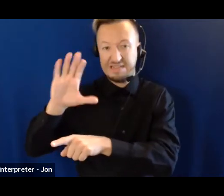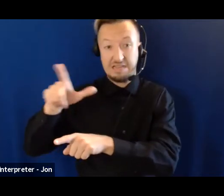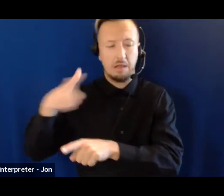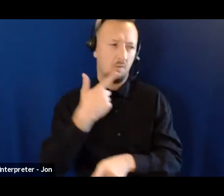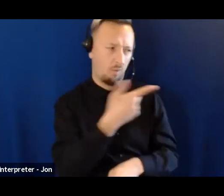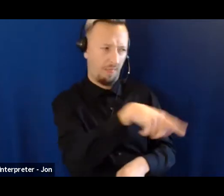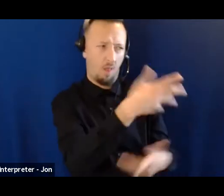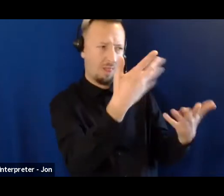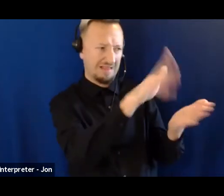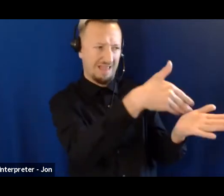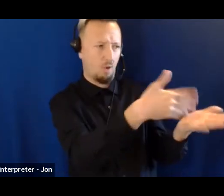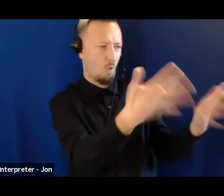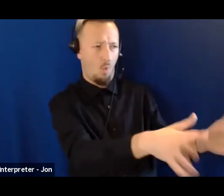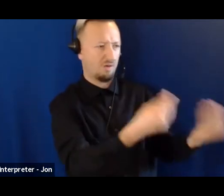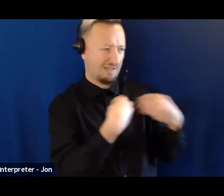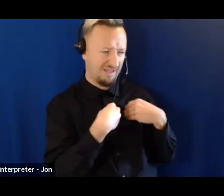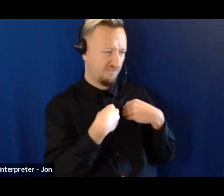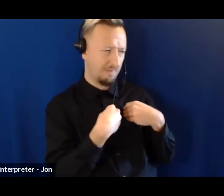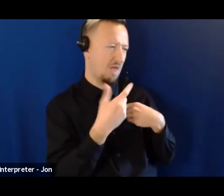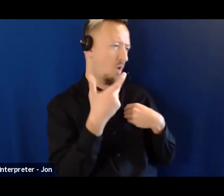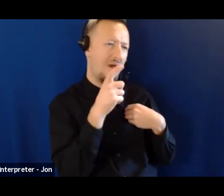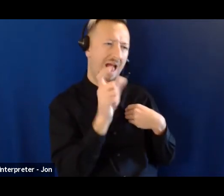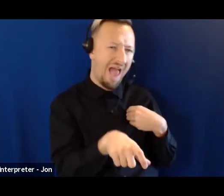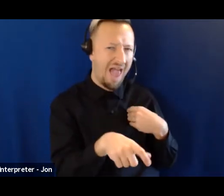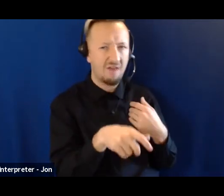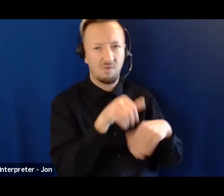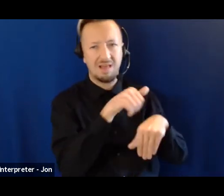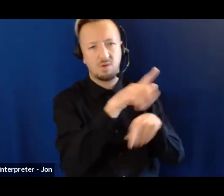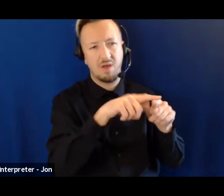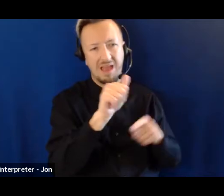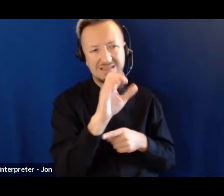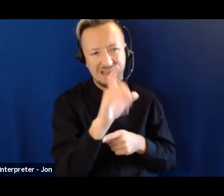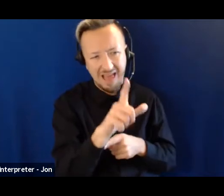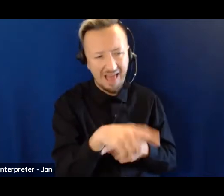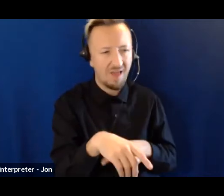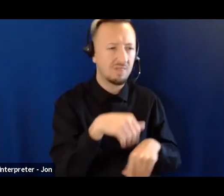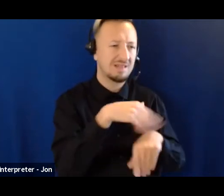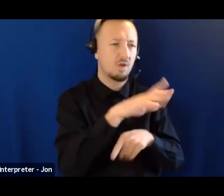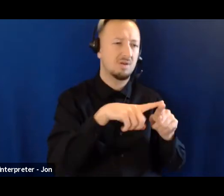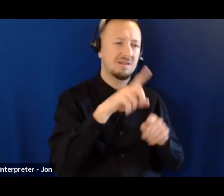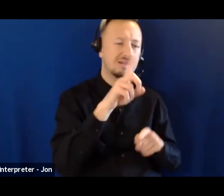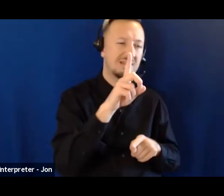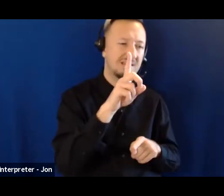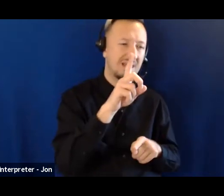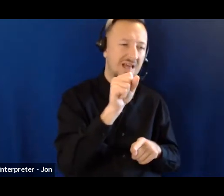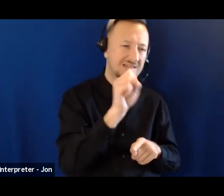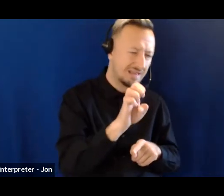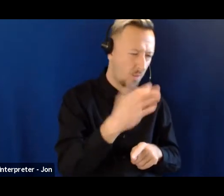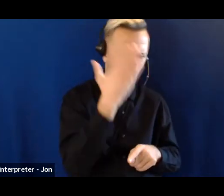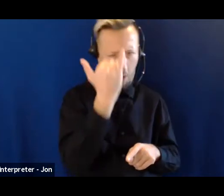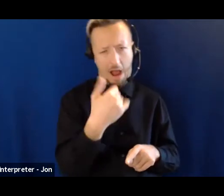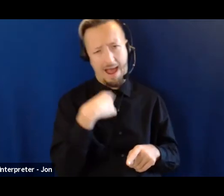say that they don't have to, or they send it into ACL, or they send it into the DSC or whatever, and why do I